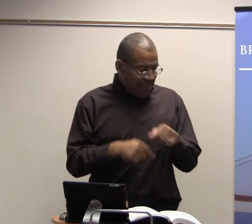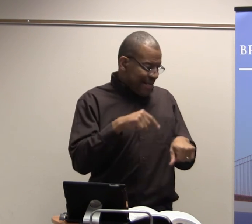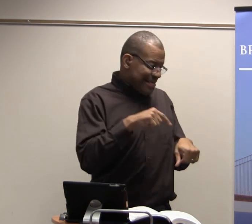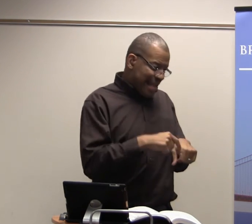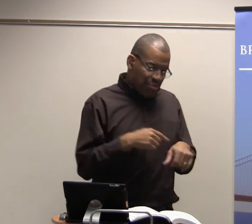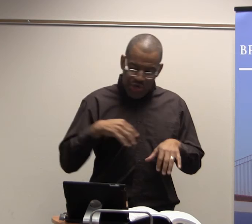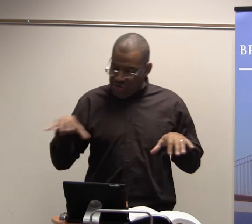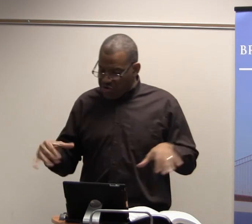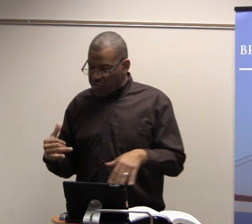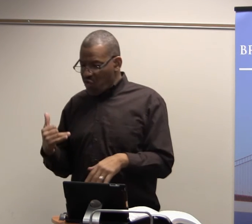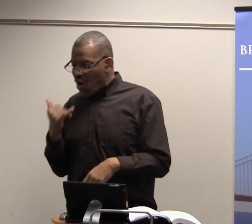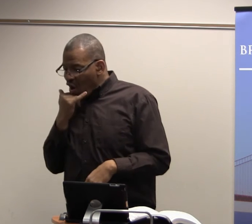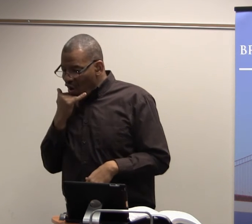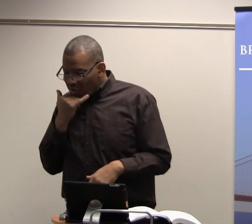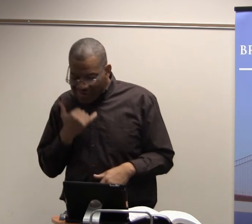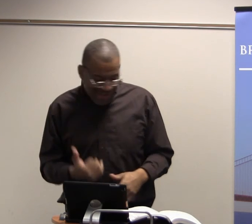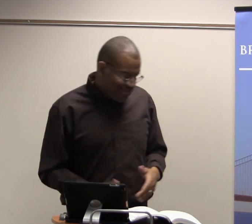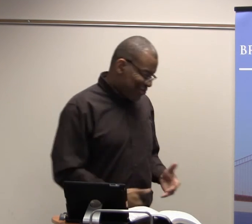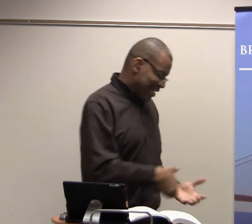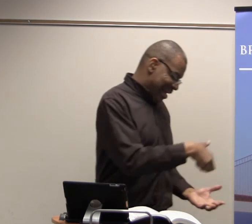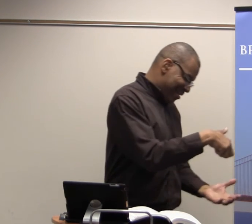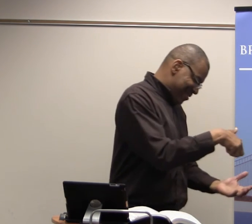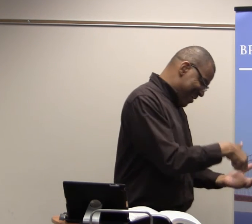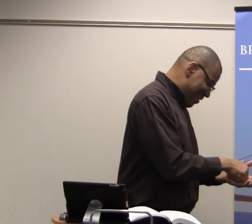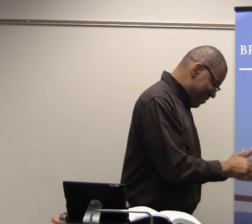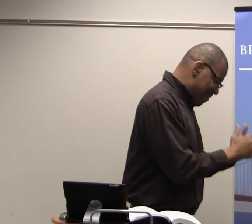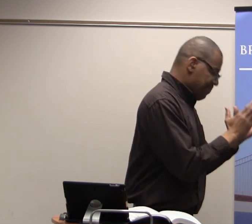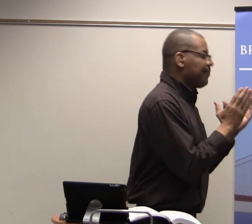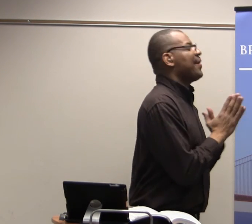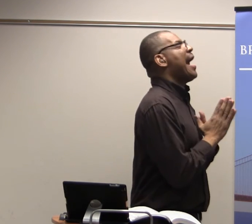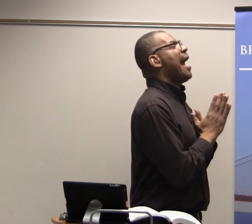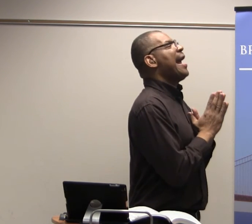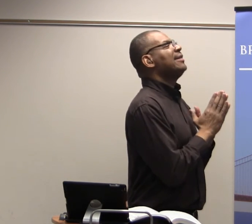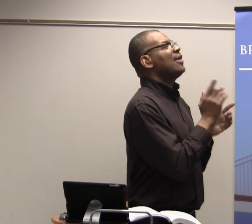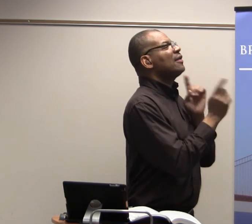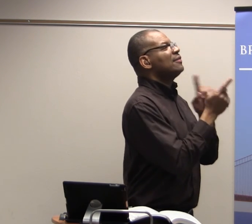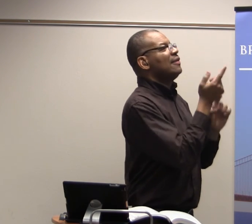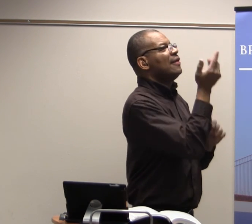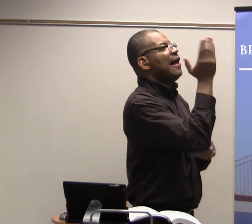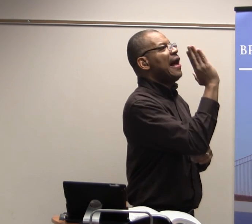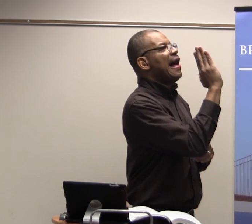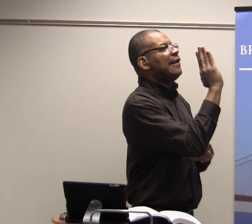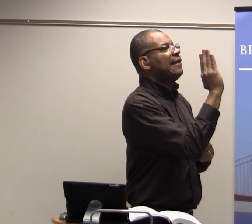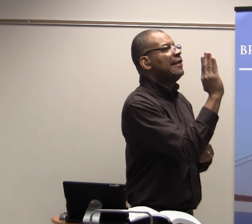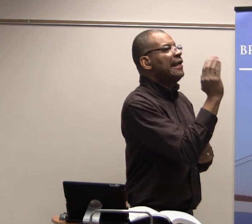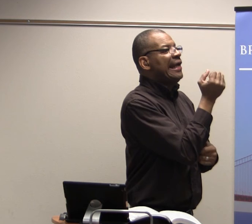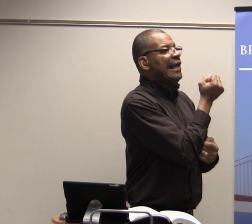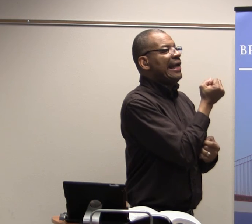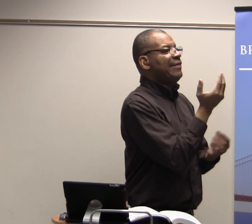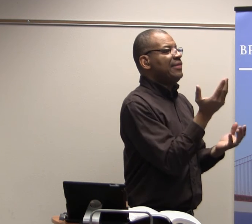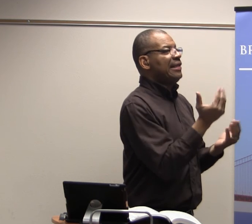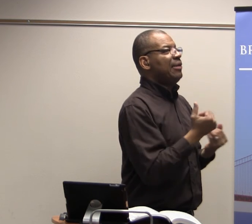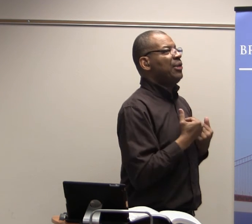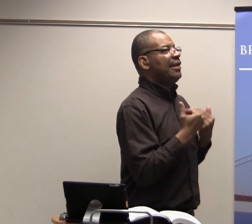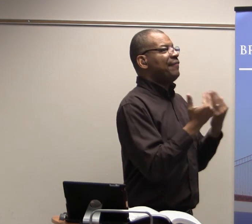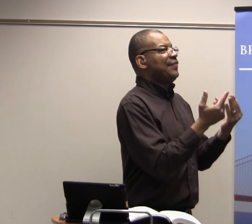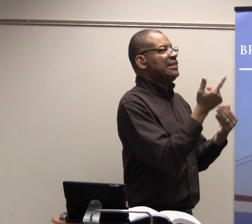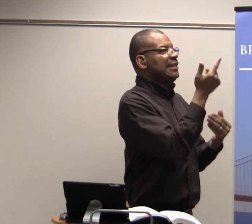Every time we do wrong, we gotta need to pray, talk to God. Everything we confess to